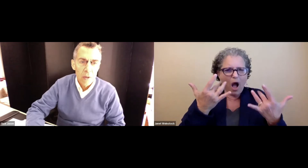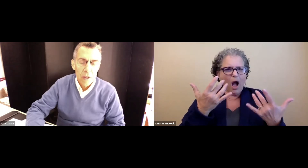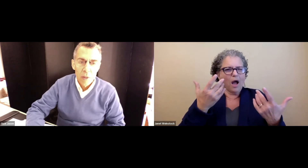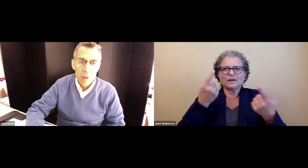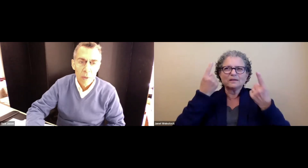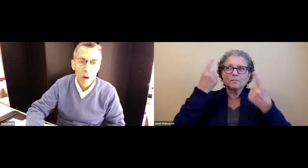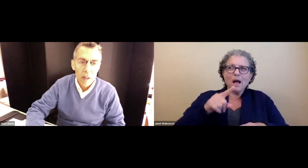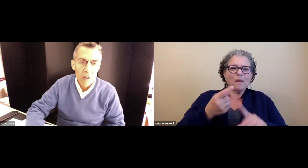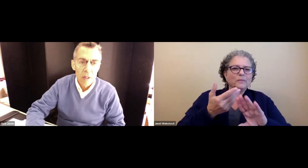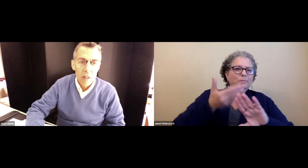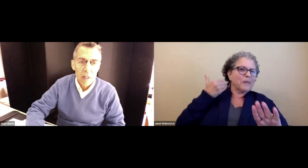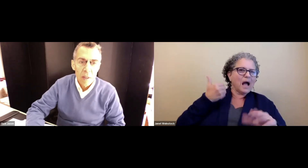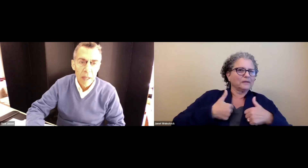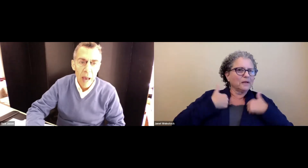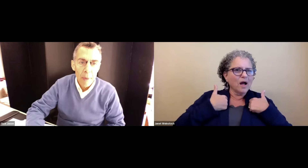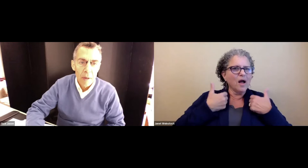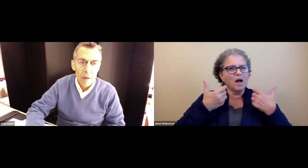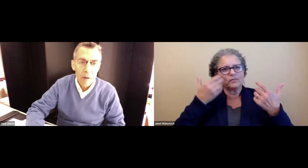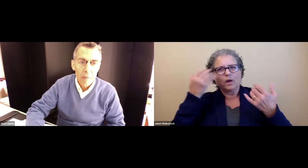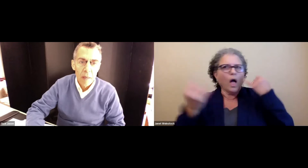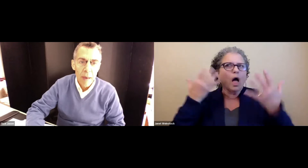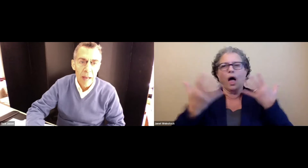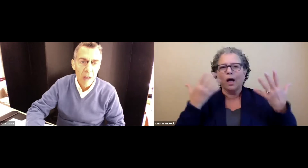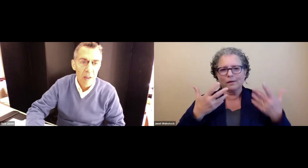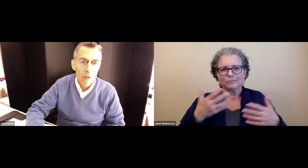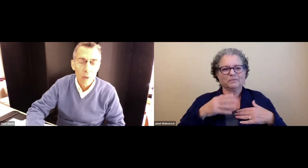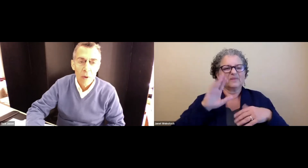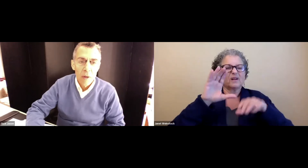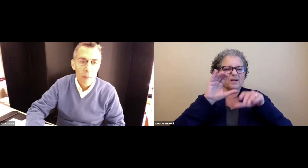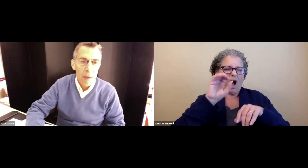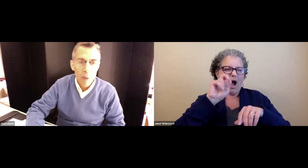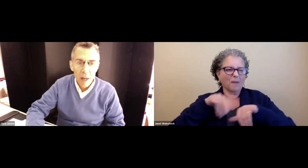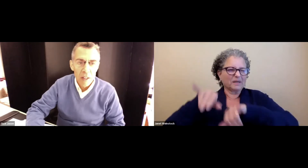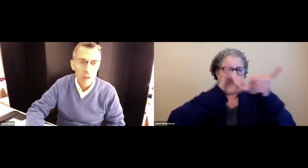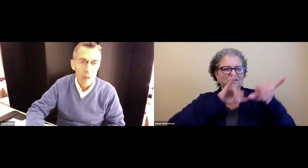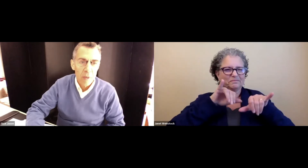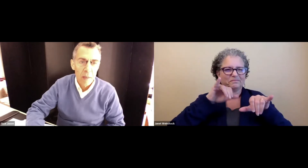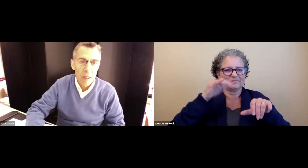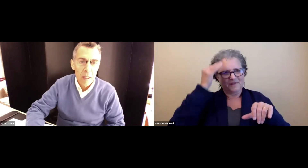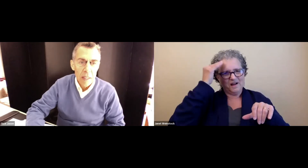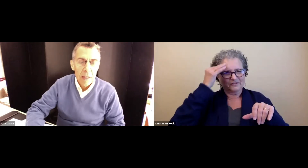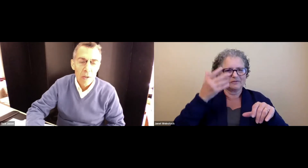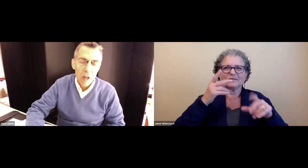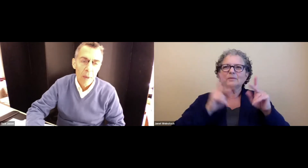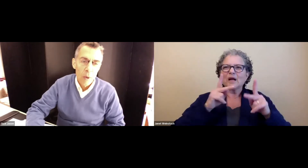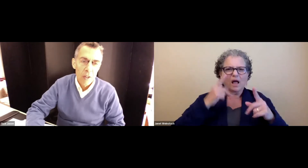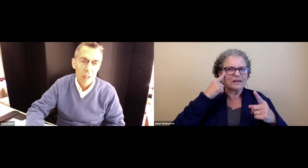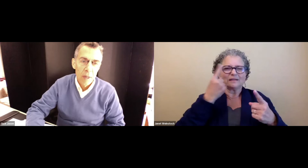something wrong. Is something happened in a past life, or am I being punished for something? I mean, those are common questions among people